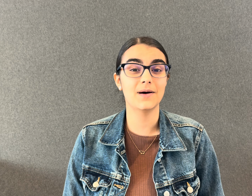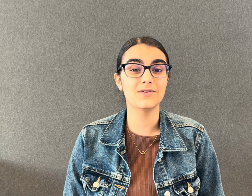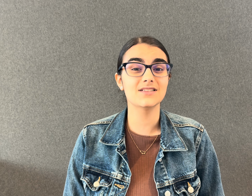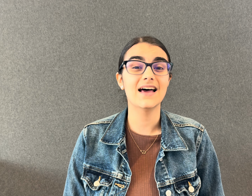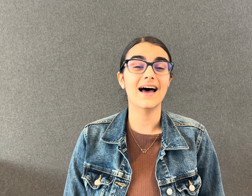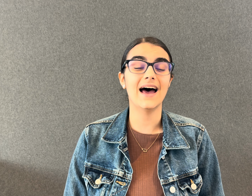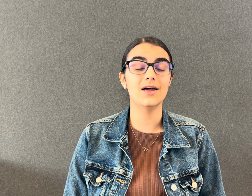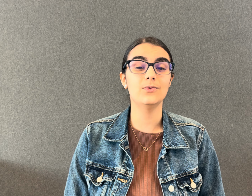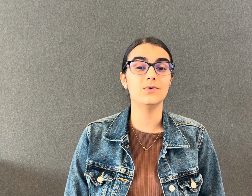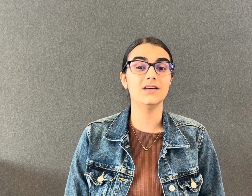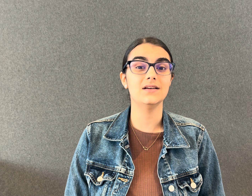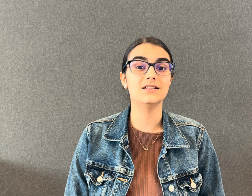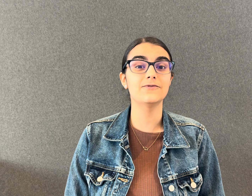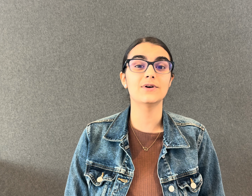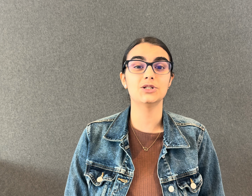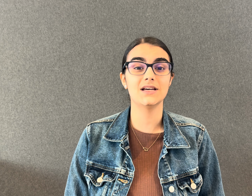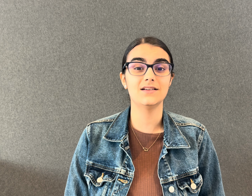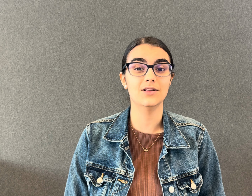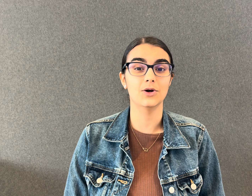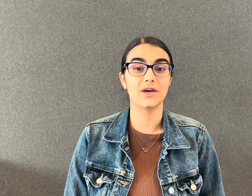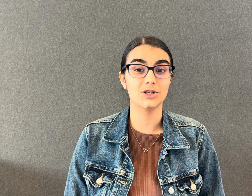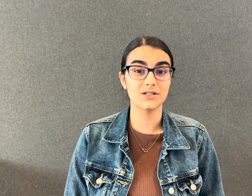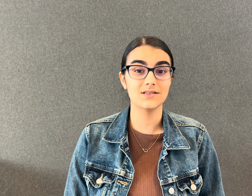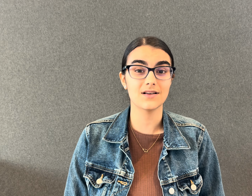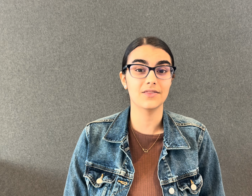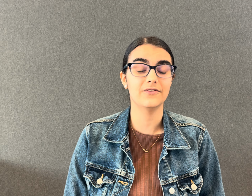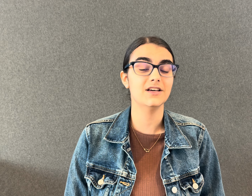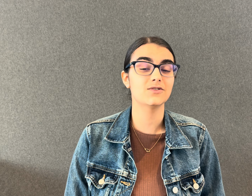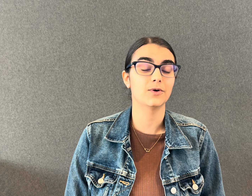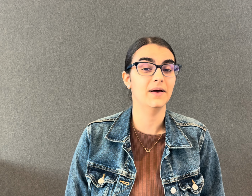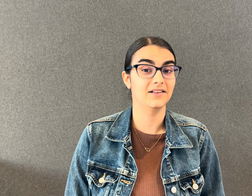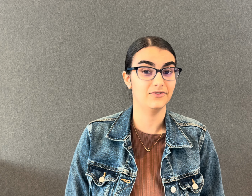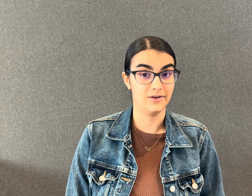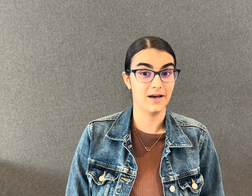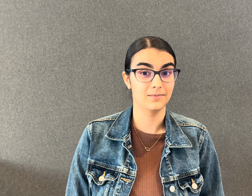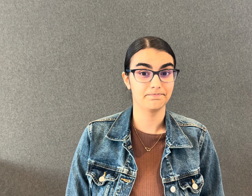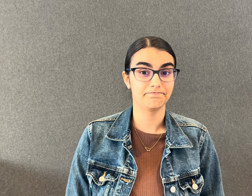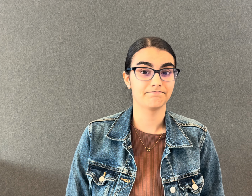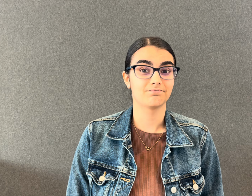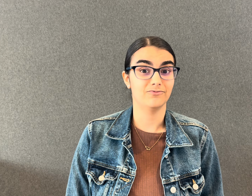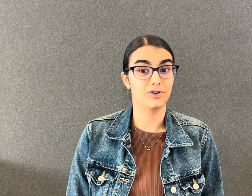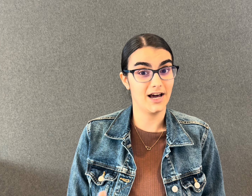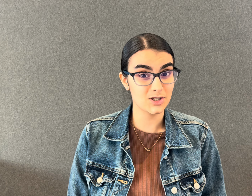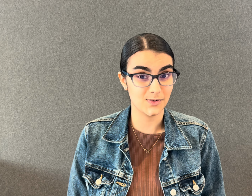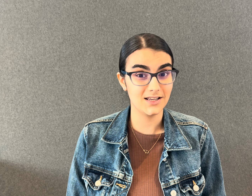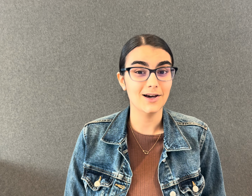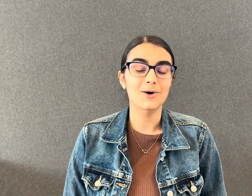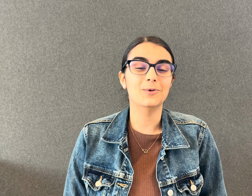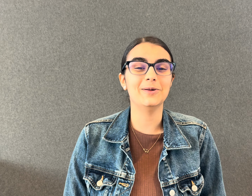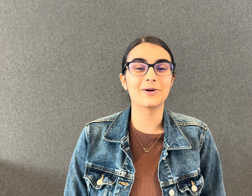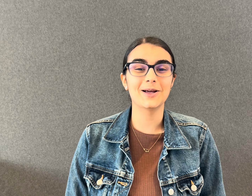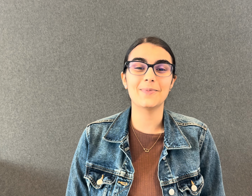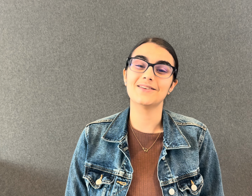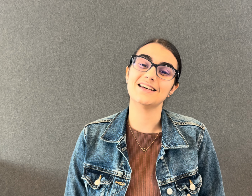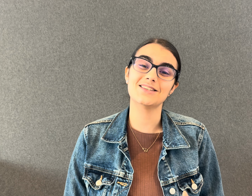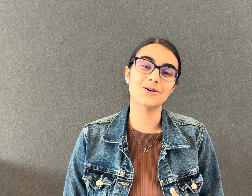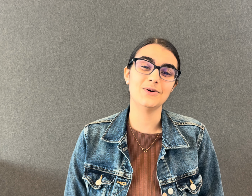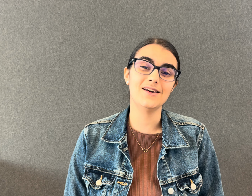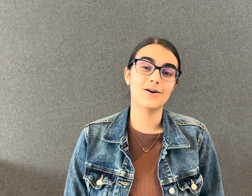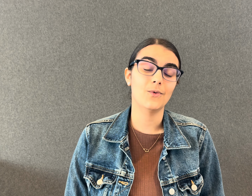members and we differentiated the locations on the face for male and female. For next week, we'll be learning about days of the week,